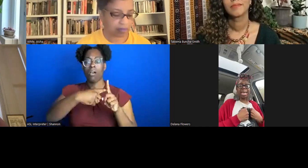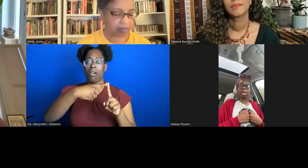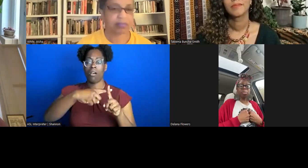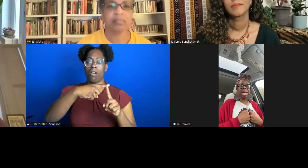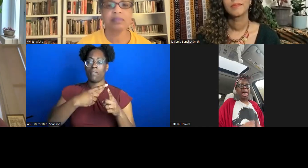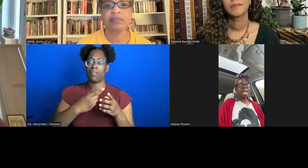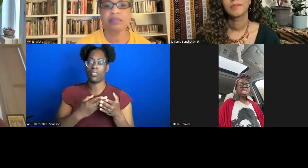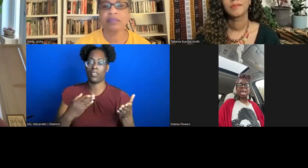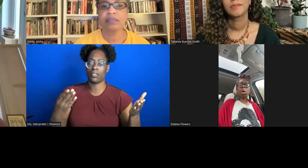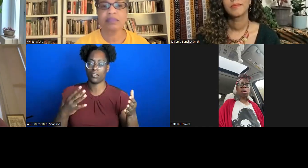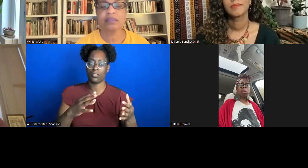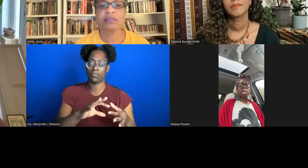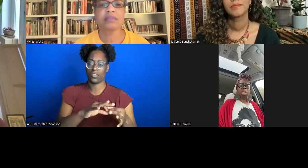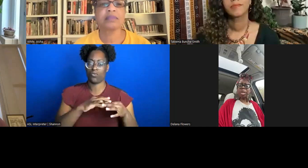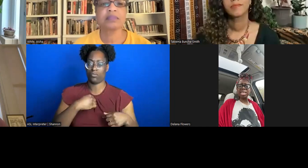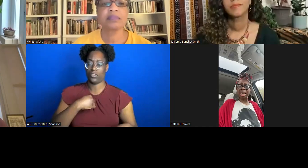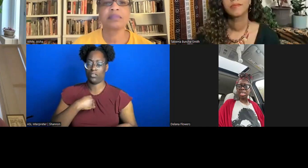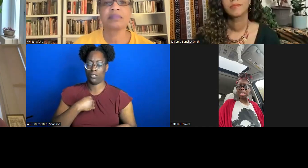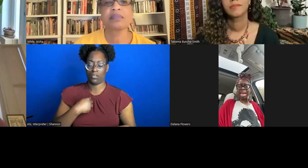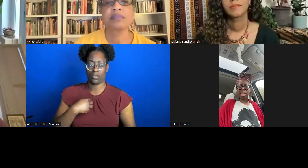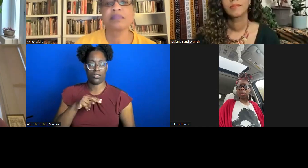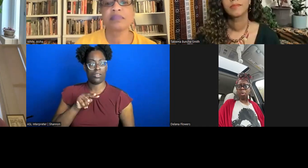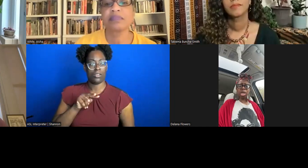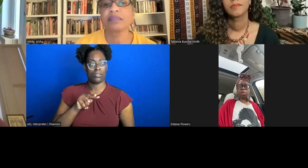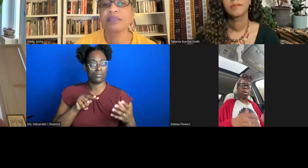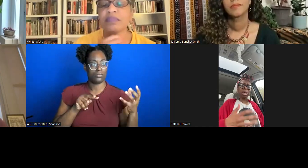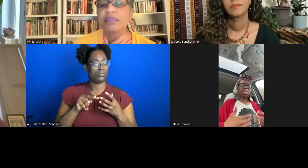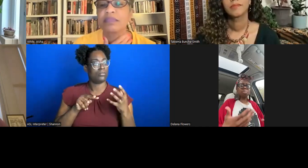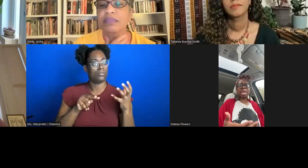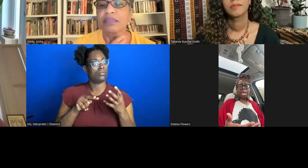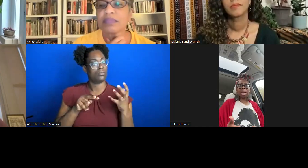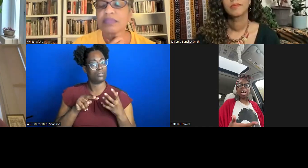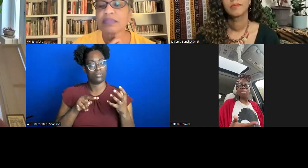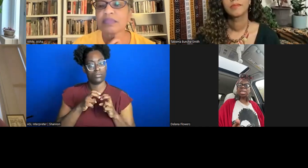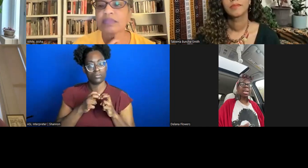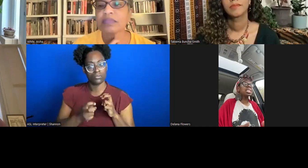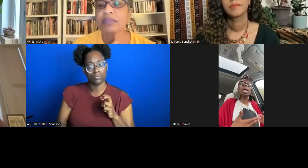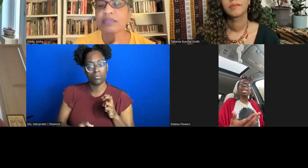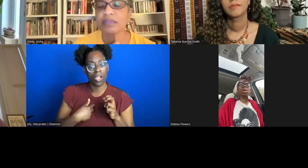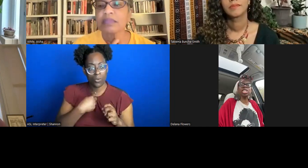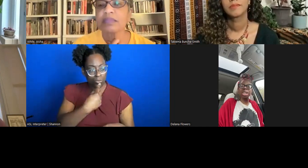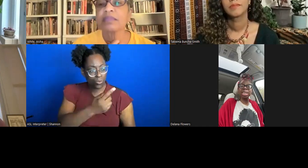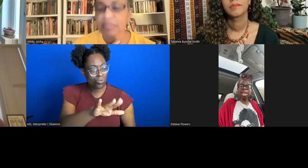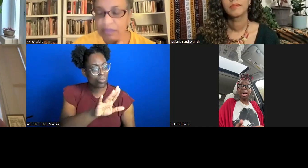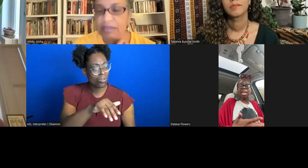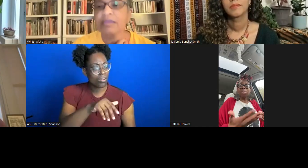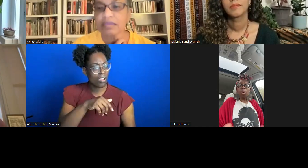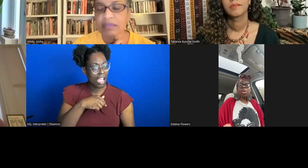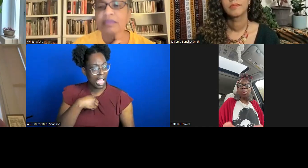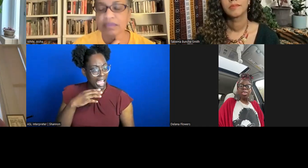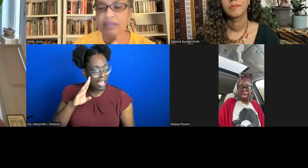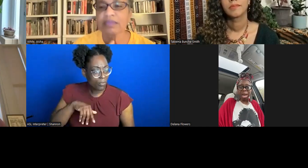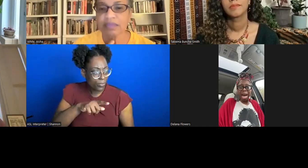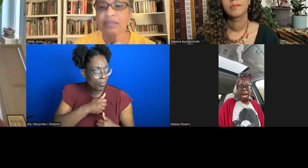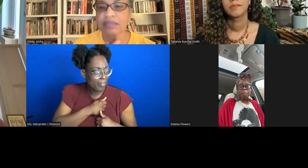like really healed me. And she said, well, just because I didn't say the words before doesn't mean that the love wasn't there. And I said, well, I didn't question whether